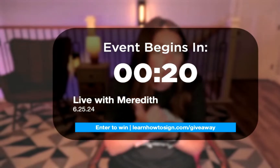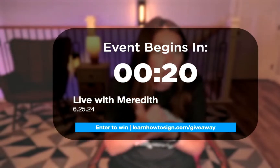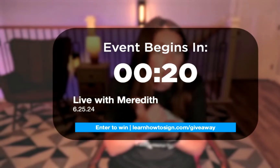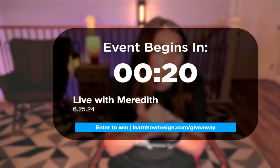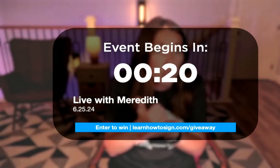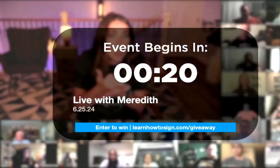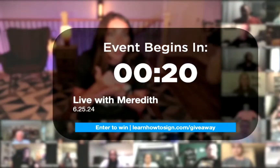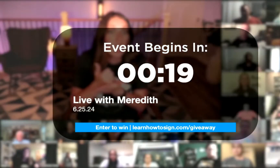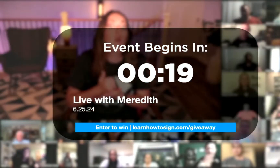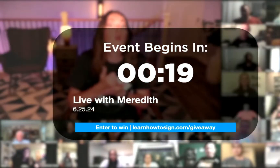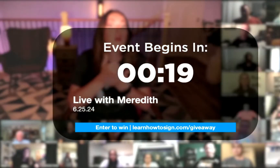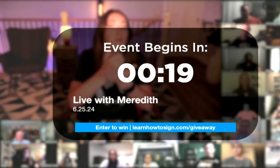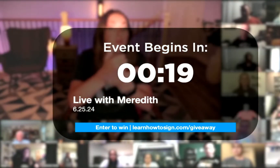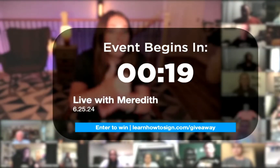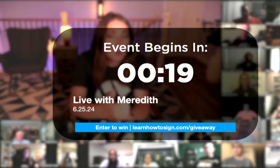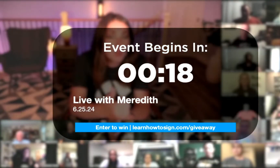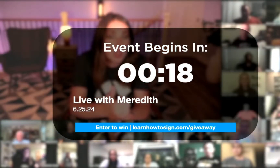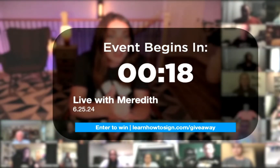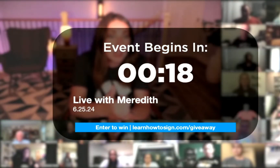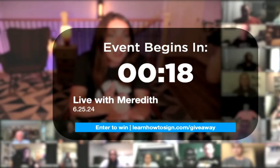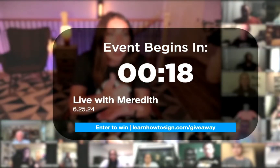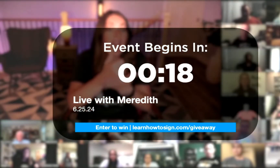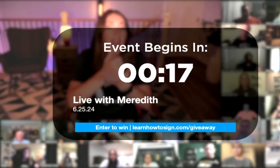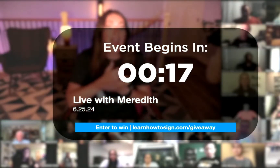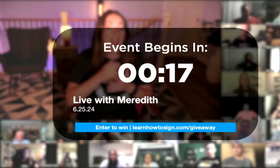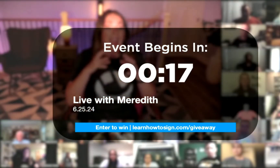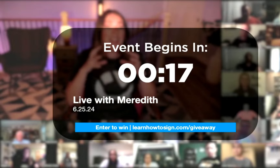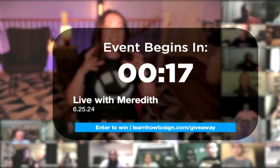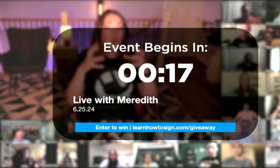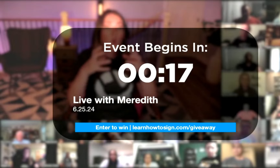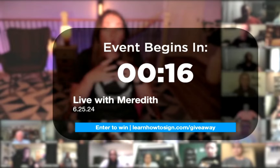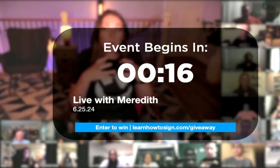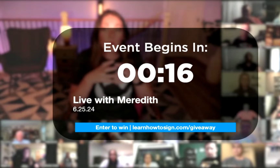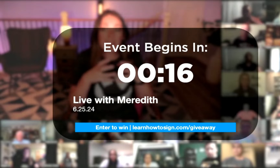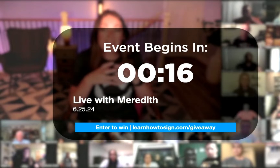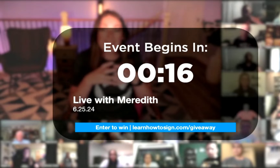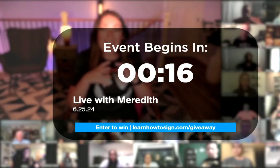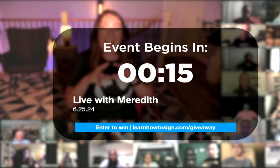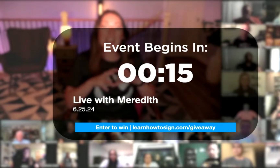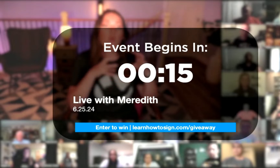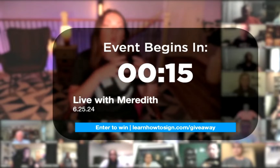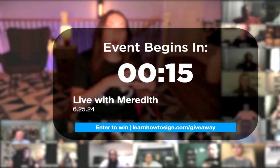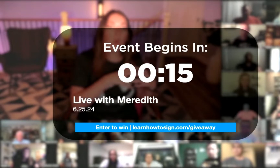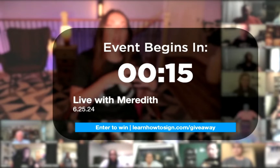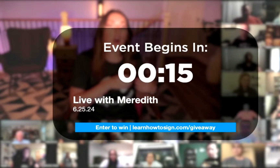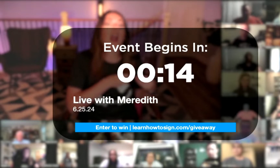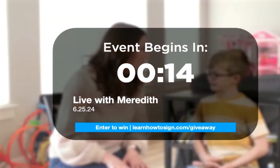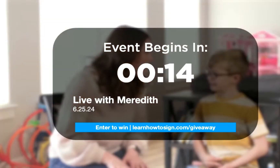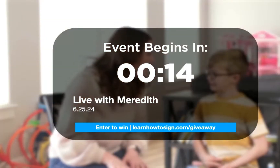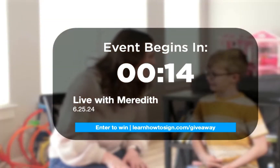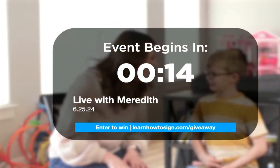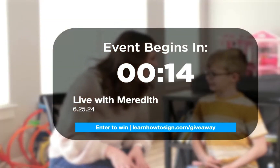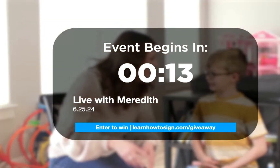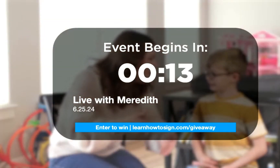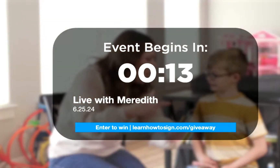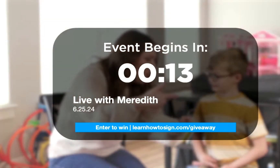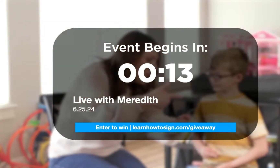The feelings that I know. 'Cause I can run, but I can't hide